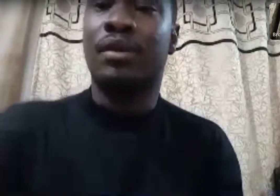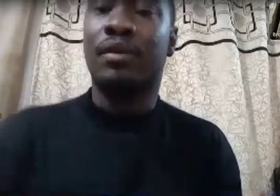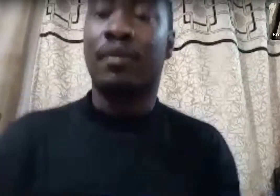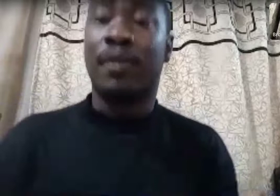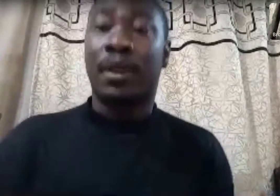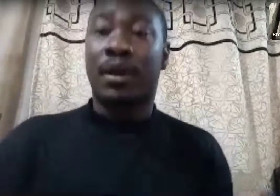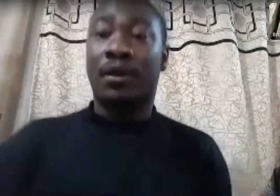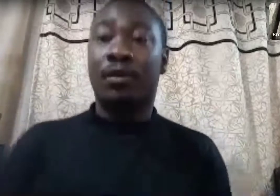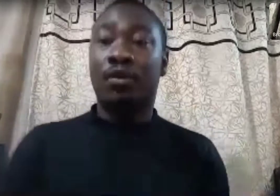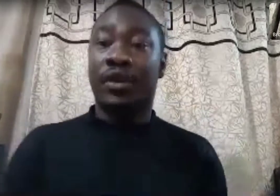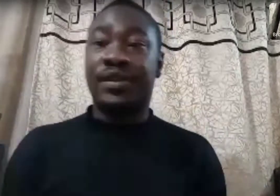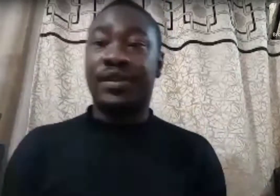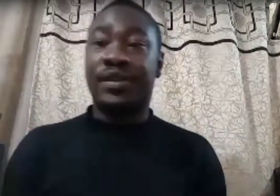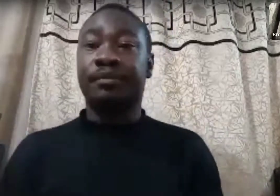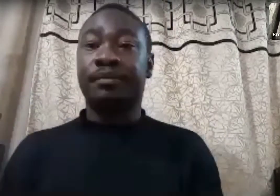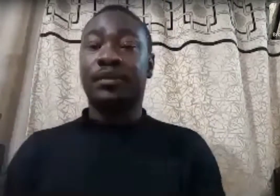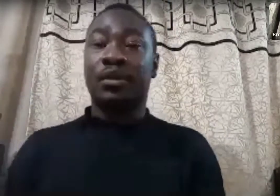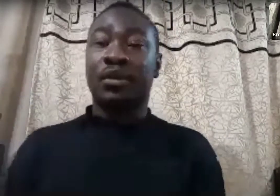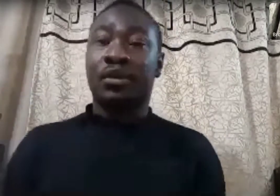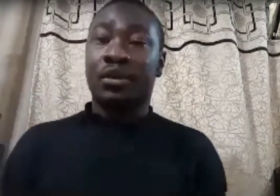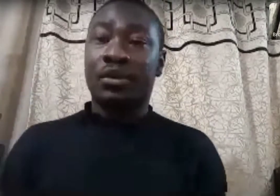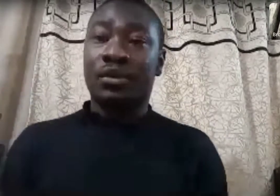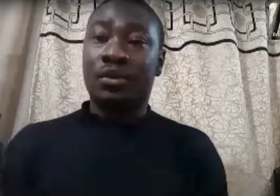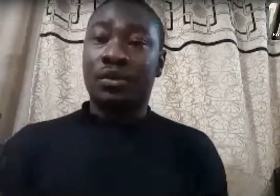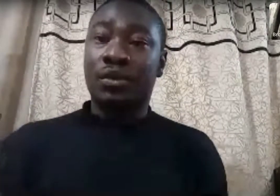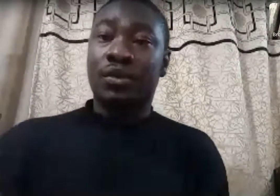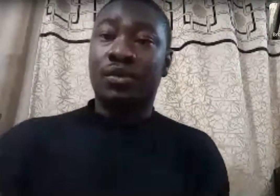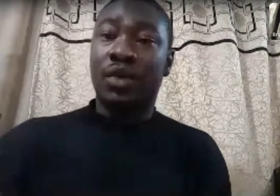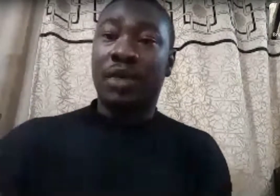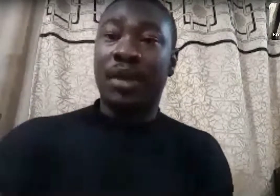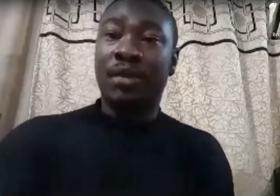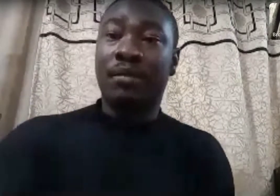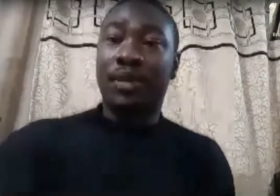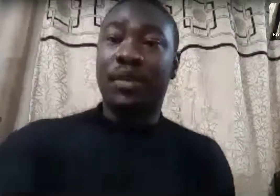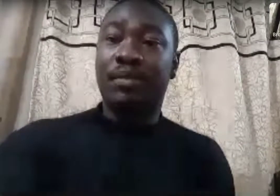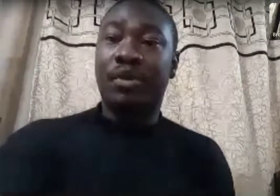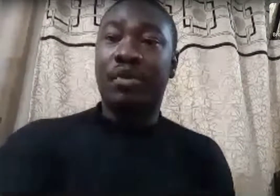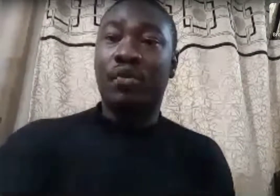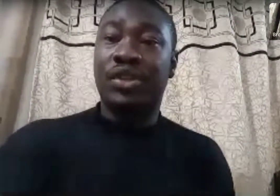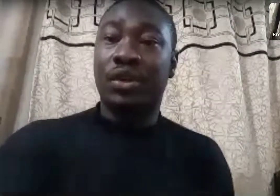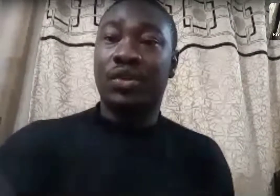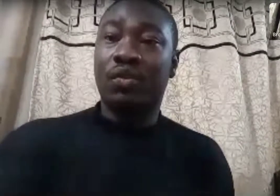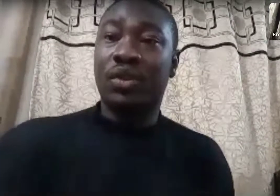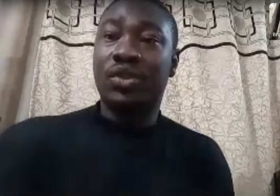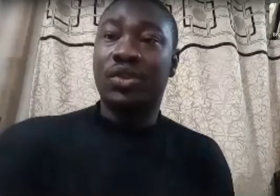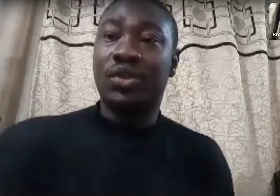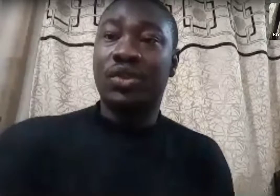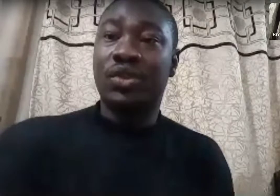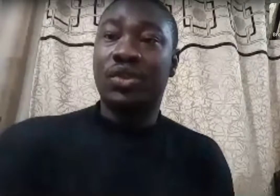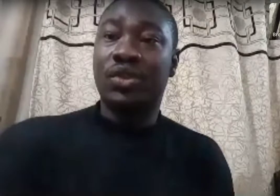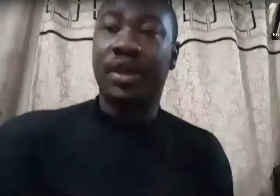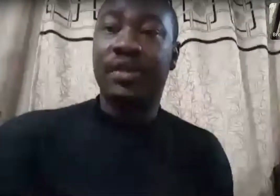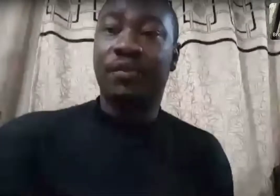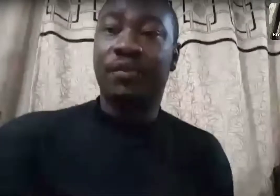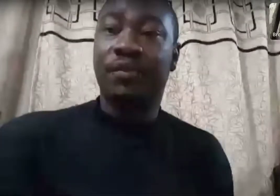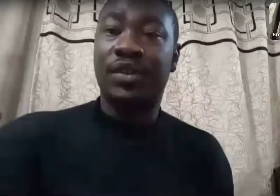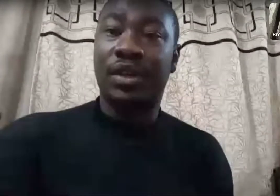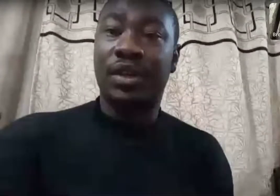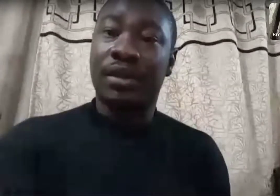me. So admin, please be on the watch out. Someone should please volunteer. Just indicate by